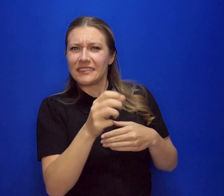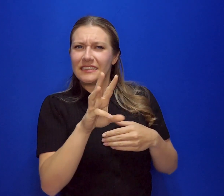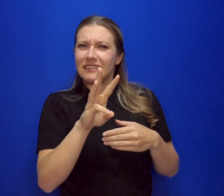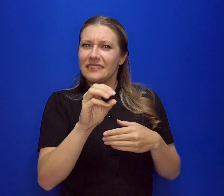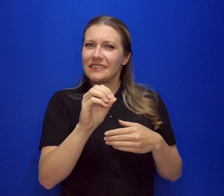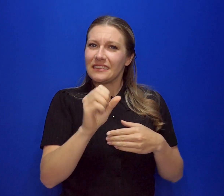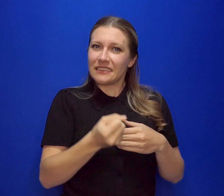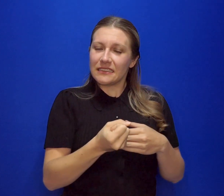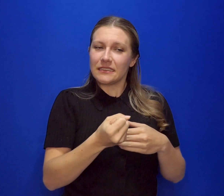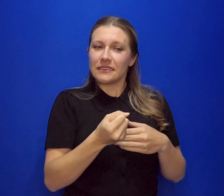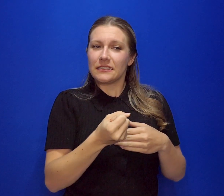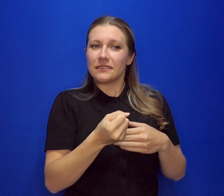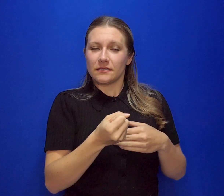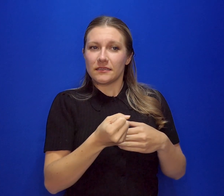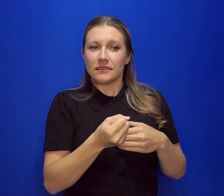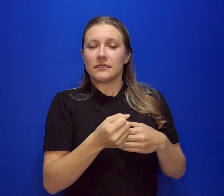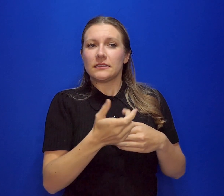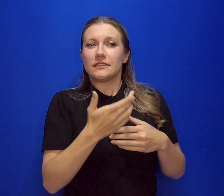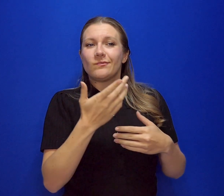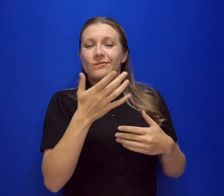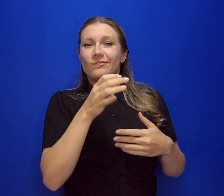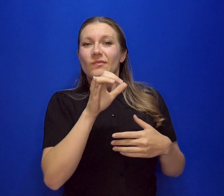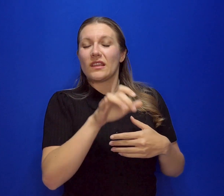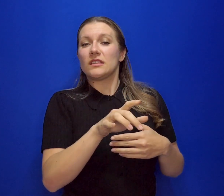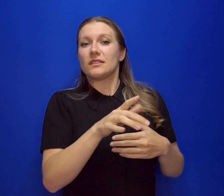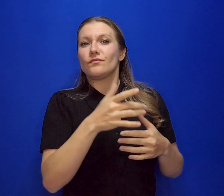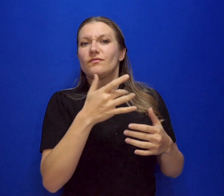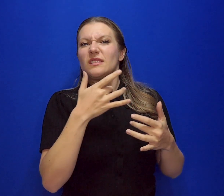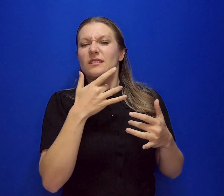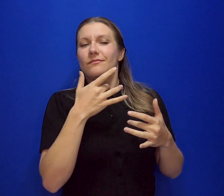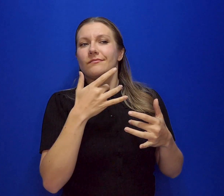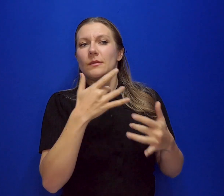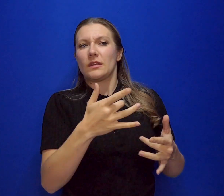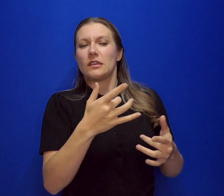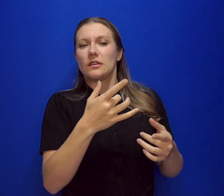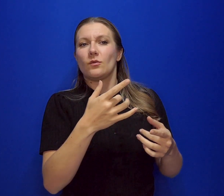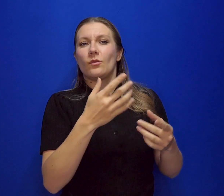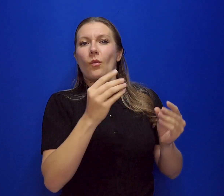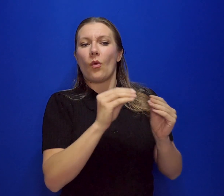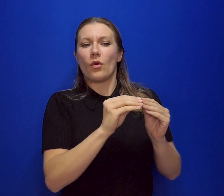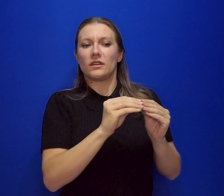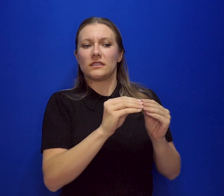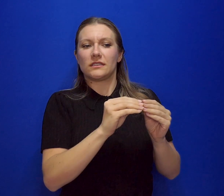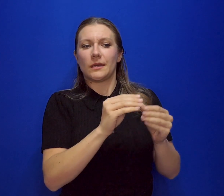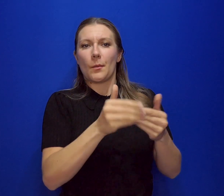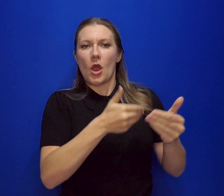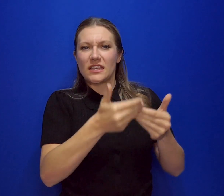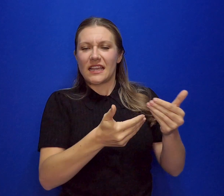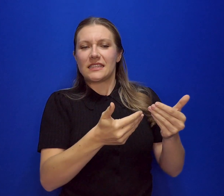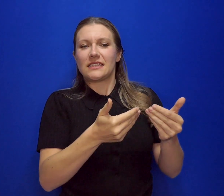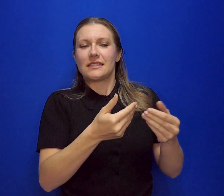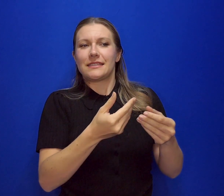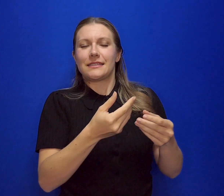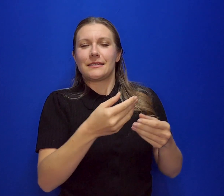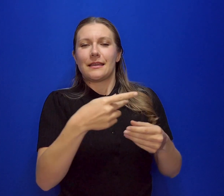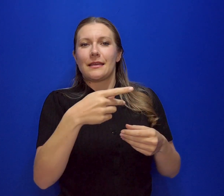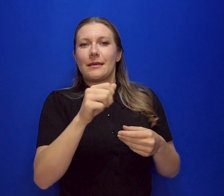or 60s, potentially when more like processed, packaged, convenience stuff probably started